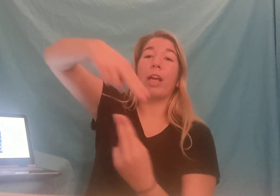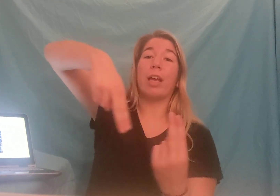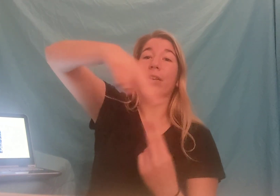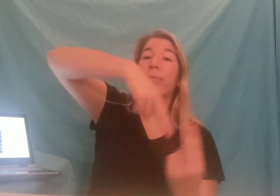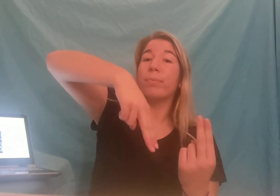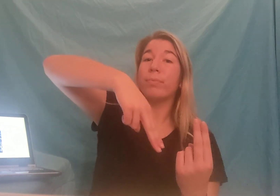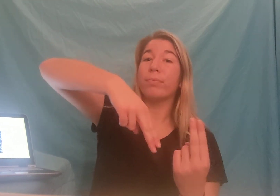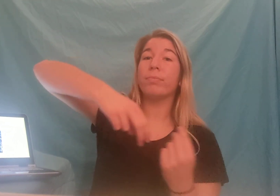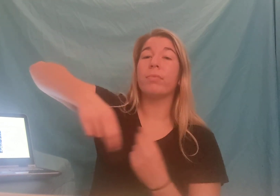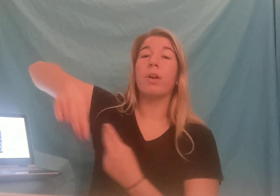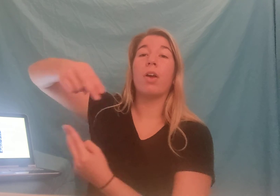Hurricane.